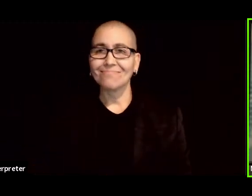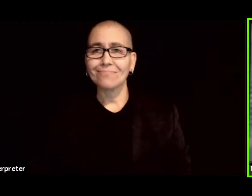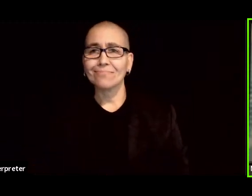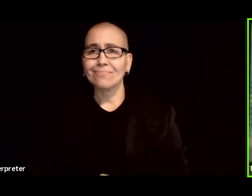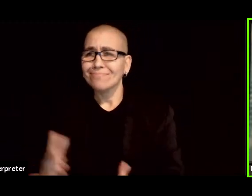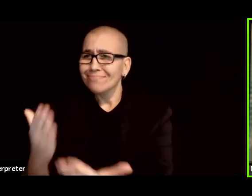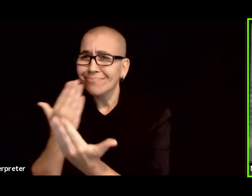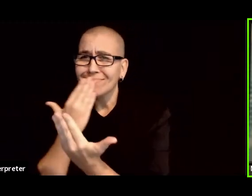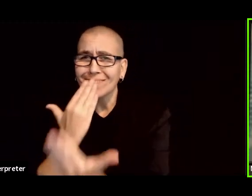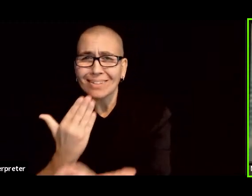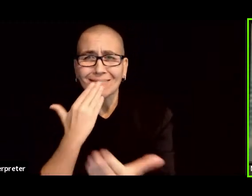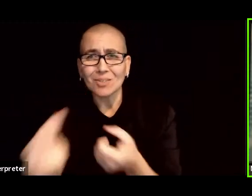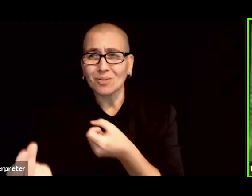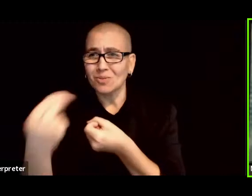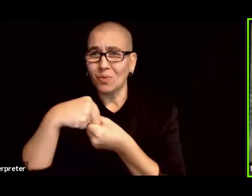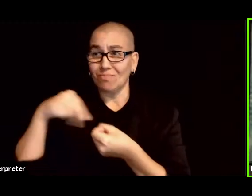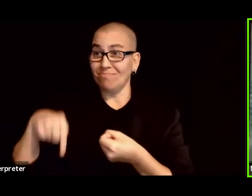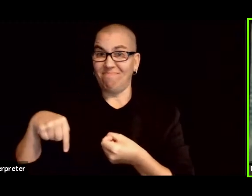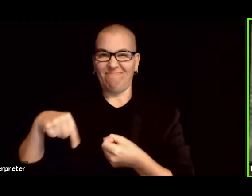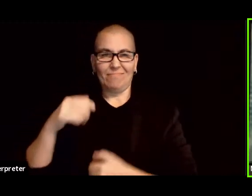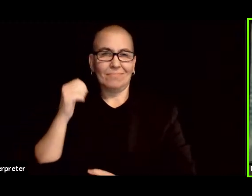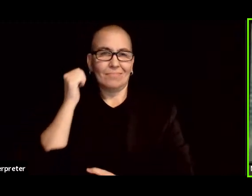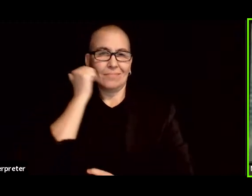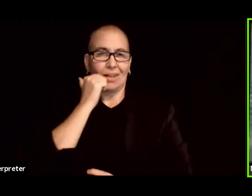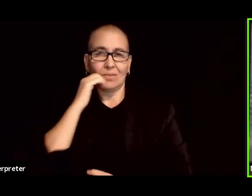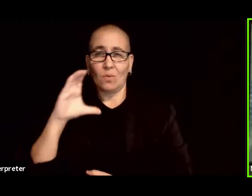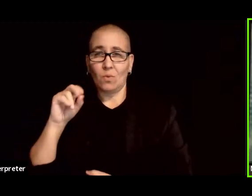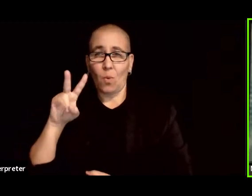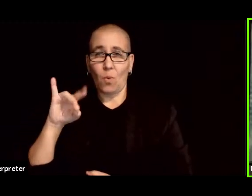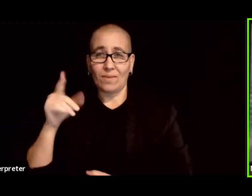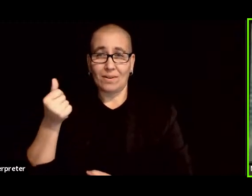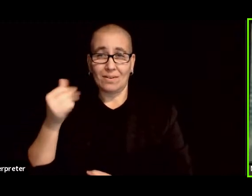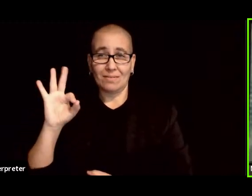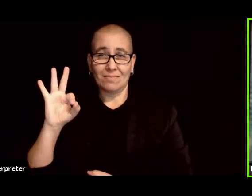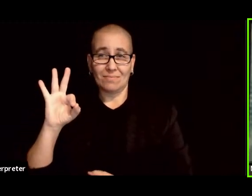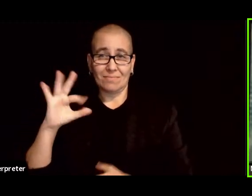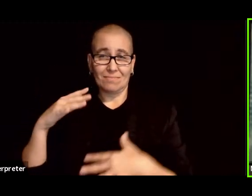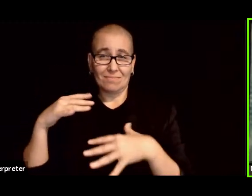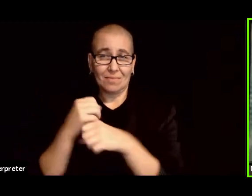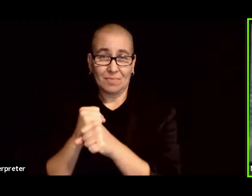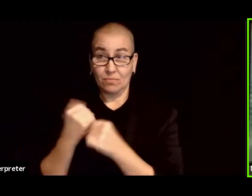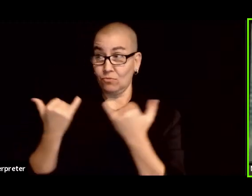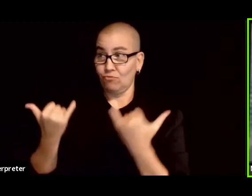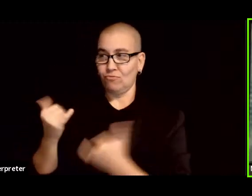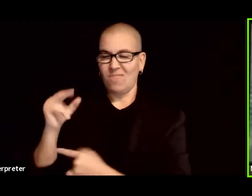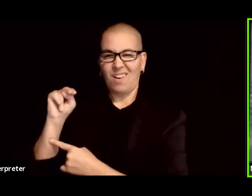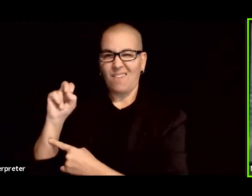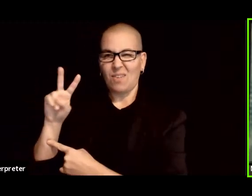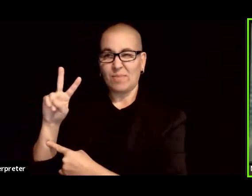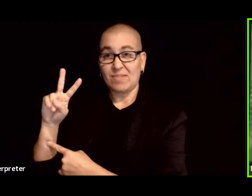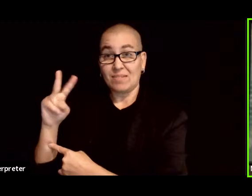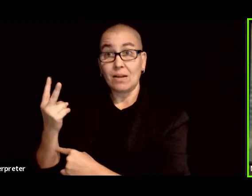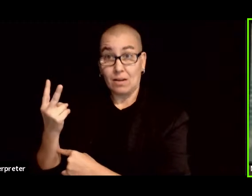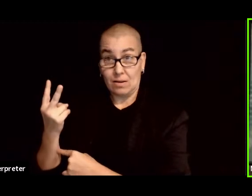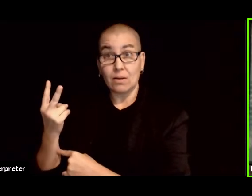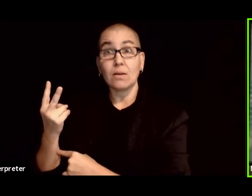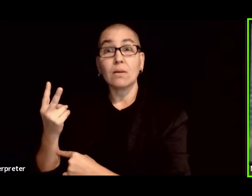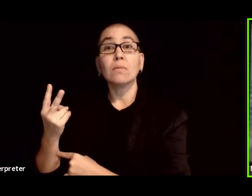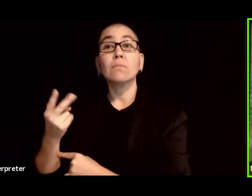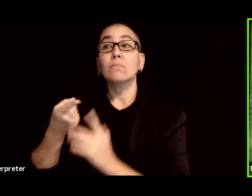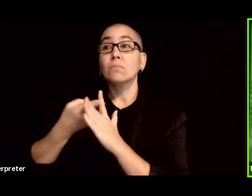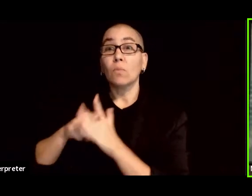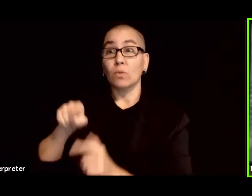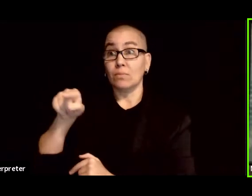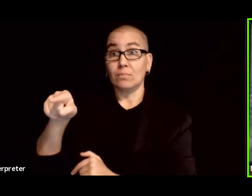COVID-19 media call for November 2nd. We'll start today's call with comments from Health Commissioner Jen Malcolm and MDH Infectious Disease Director Chris